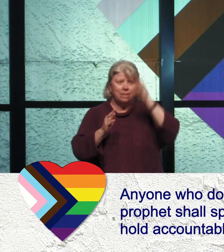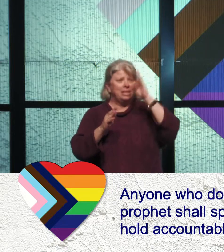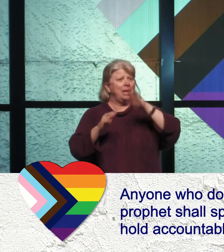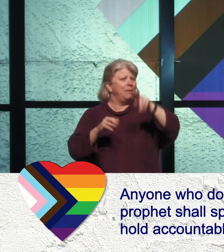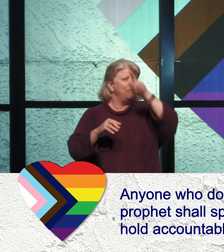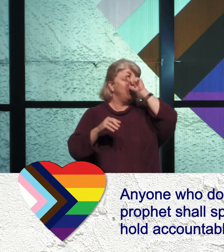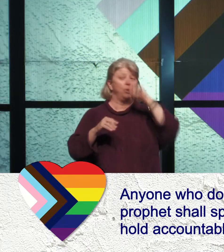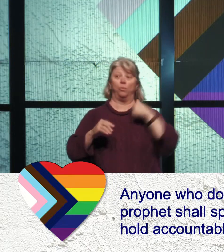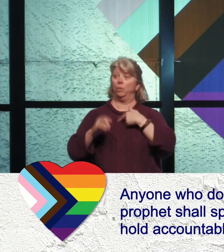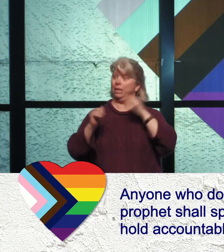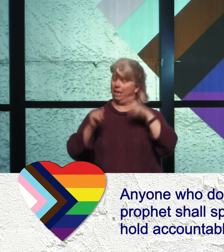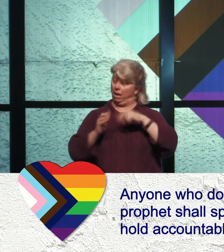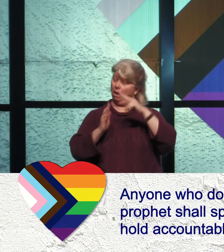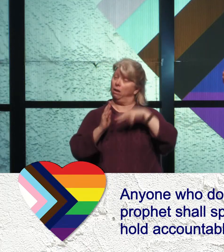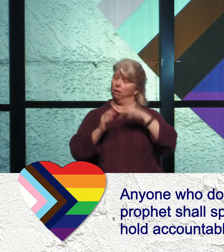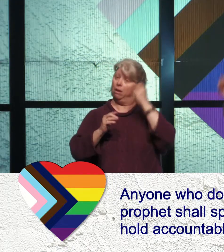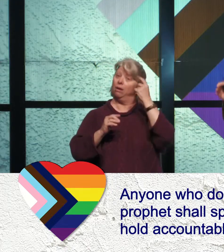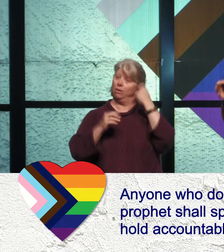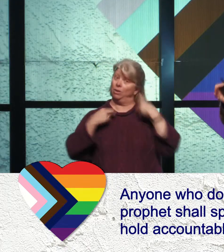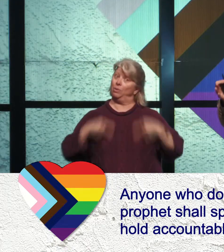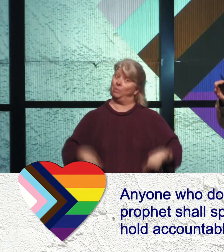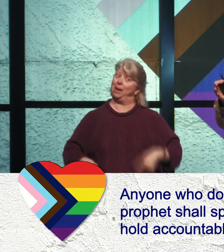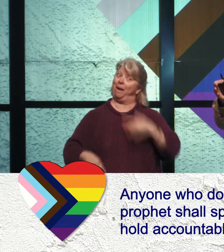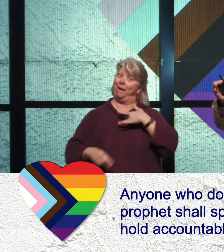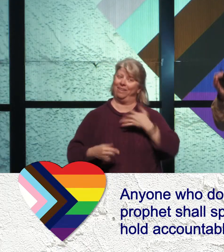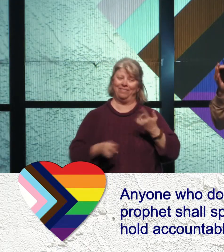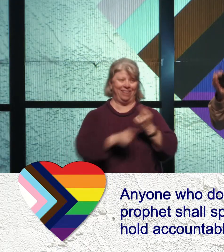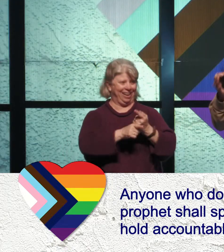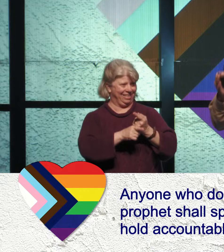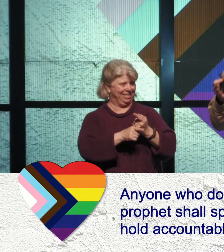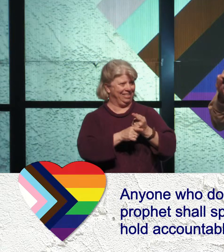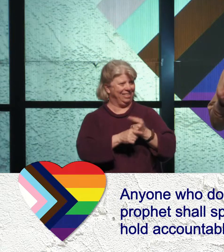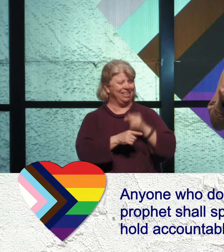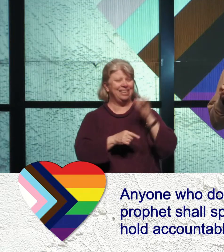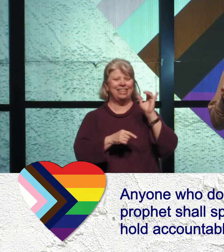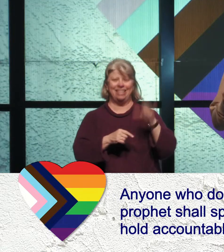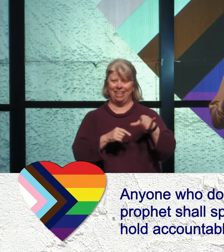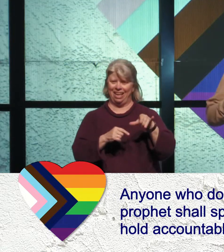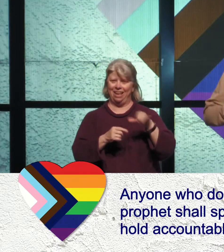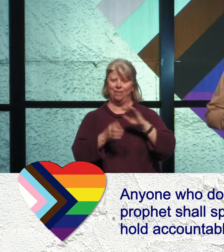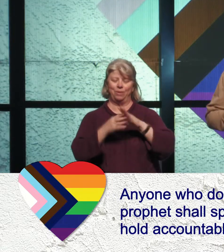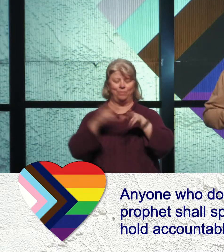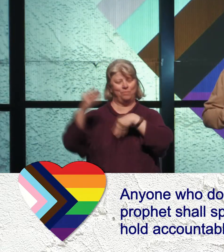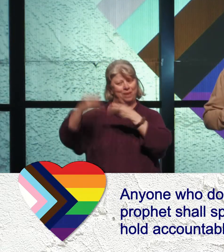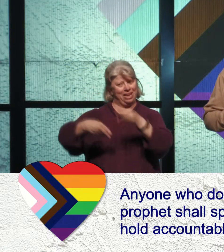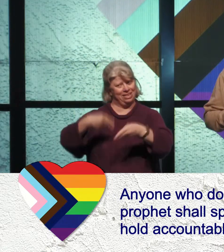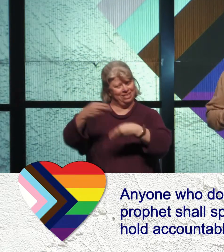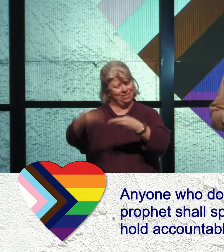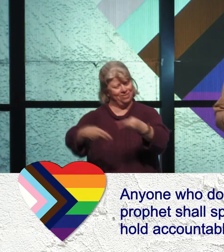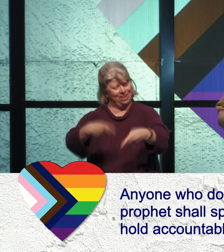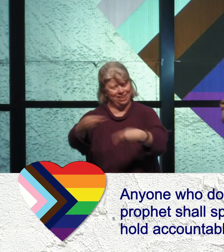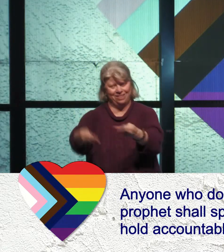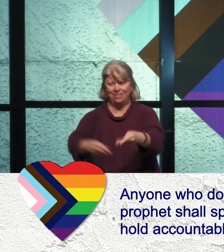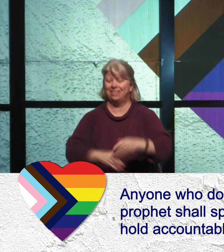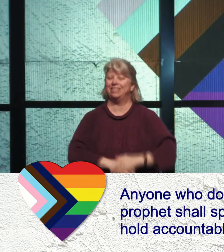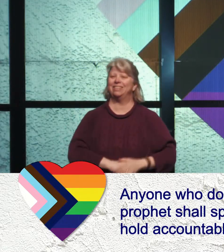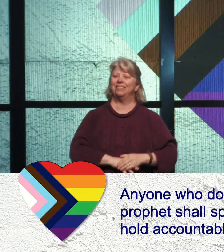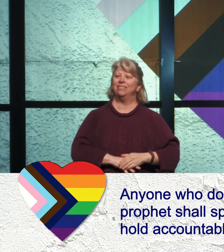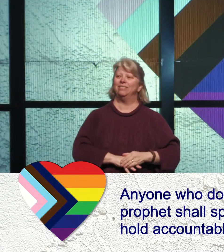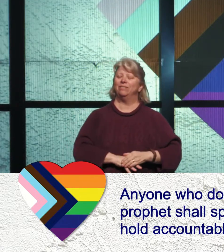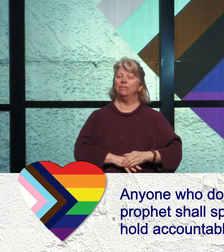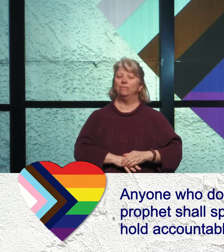mystery? But we can fathom the depths of the human heart. That just gets passed down from generation to generation to